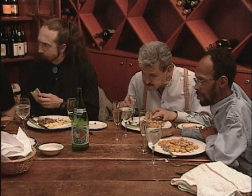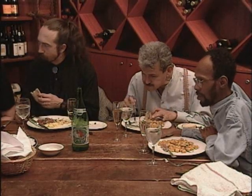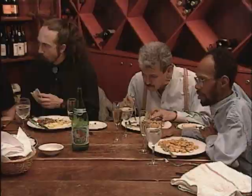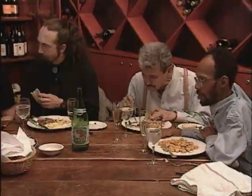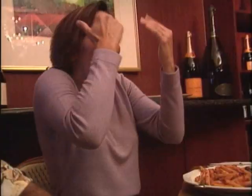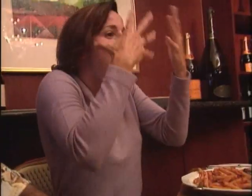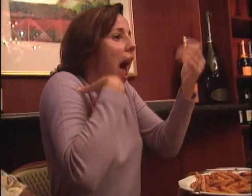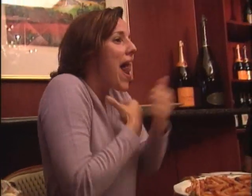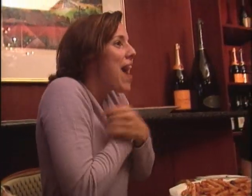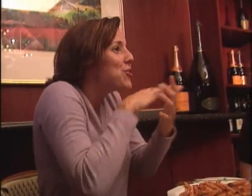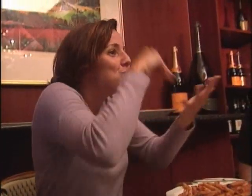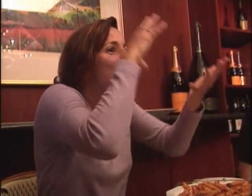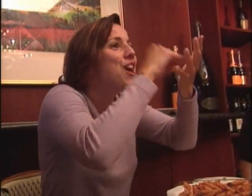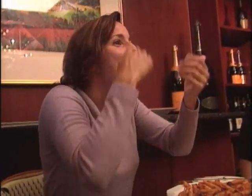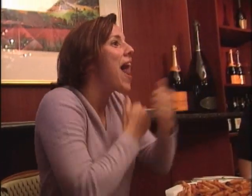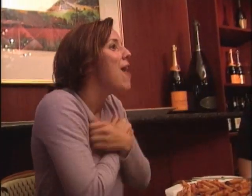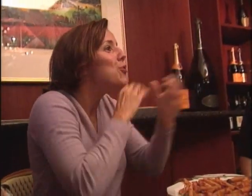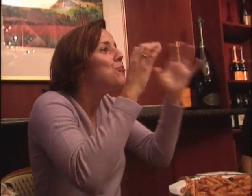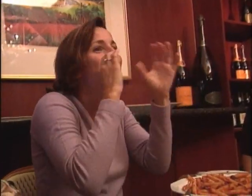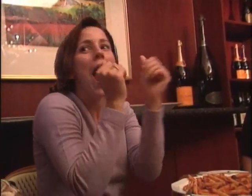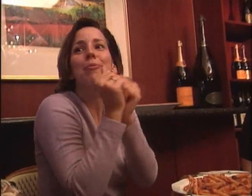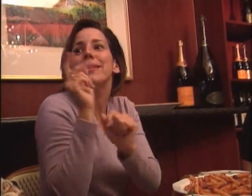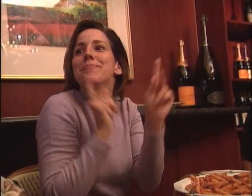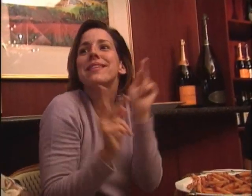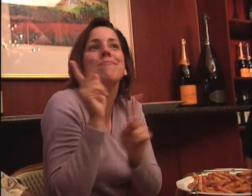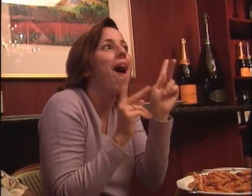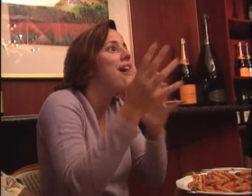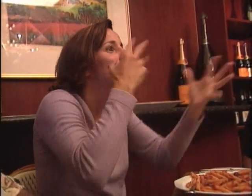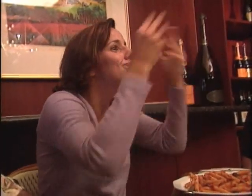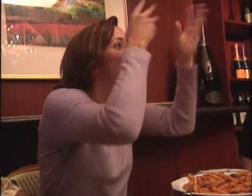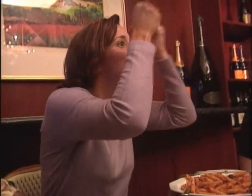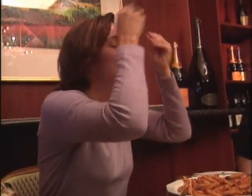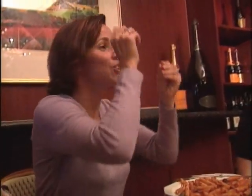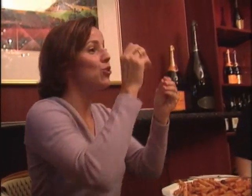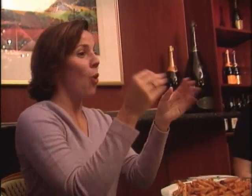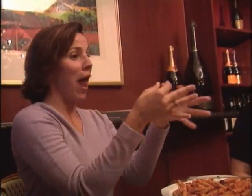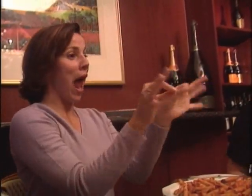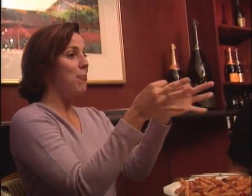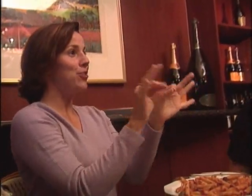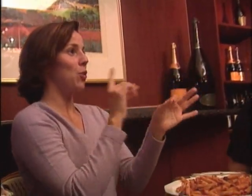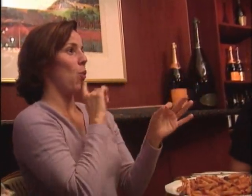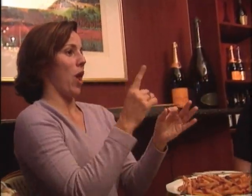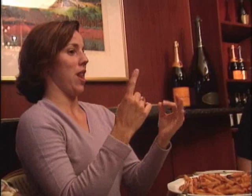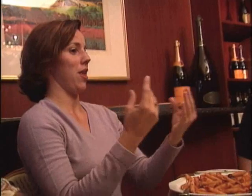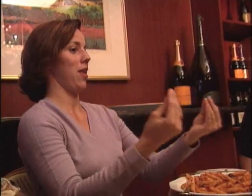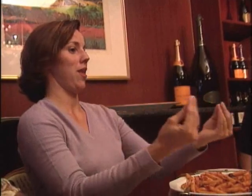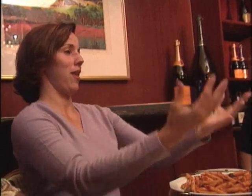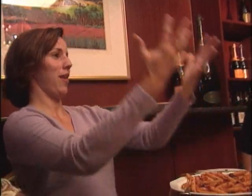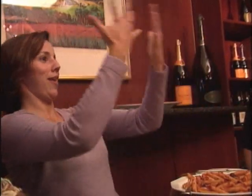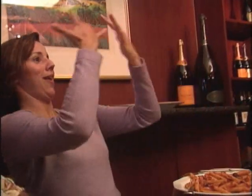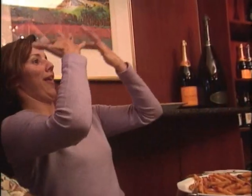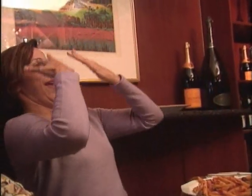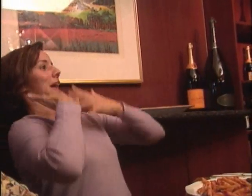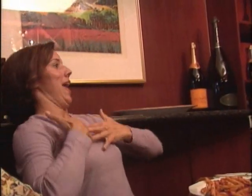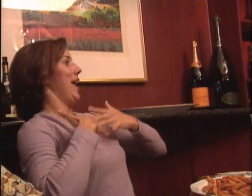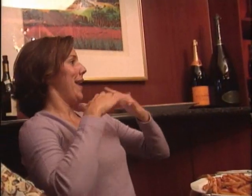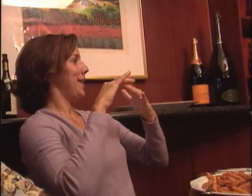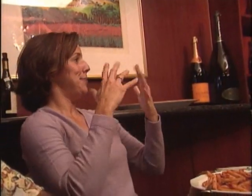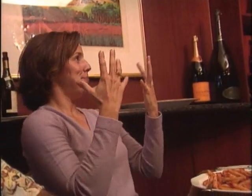I love knowing. And that's what, you know, I just love to learn. I love to communicate with people. I love to absorb information. So captioning, to me,